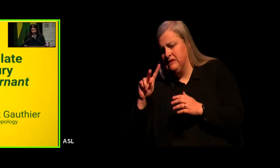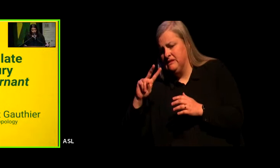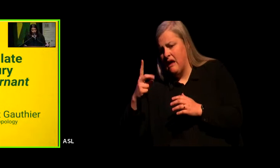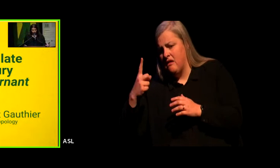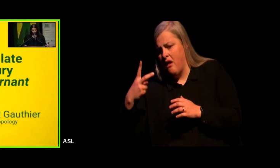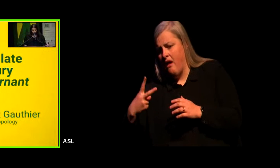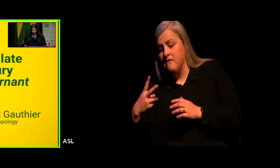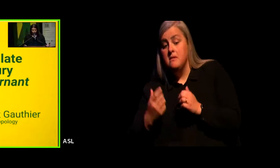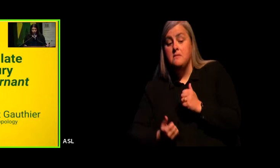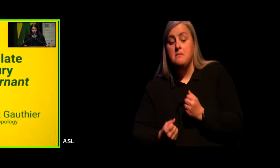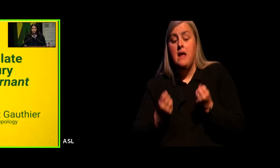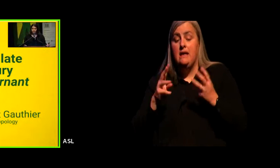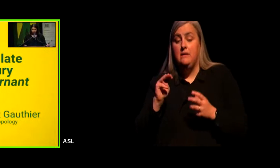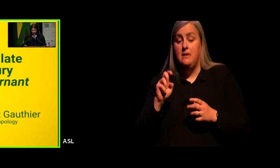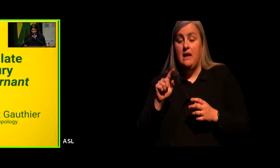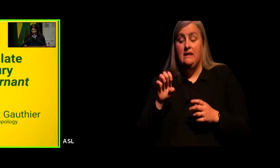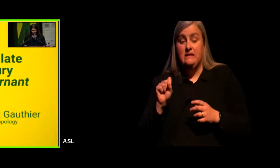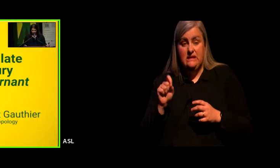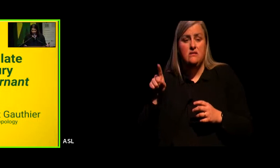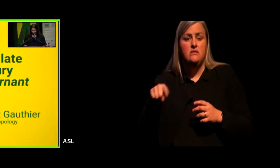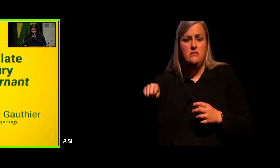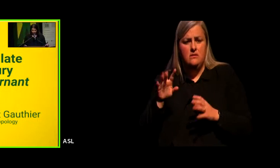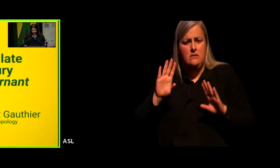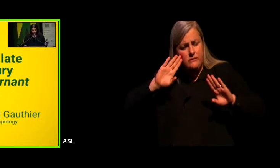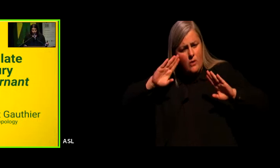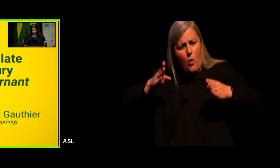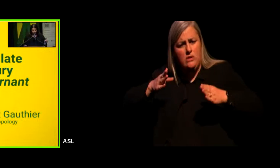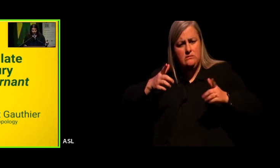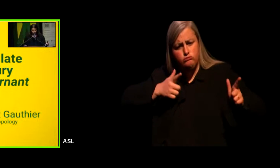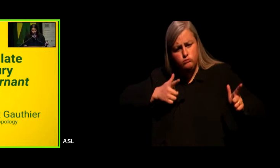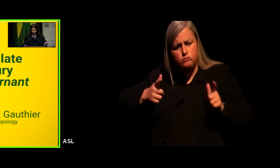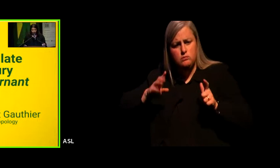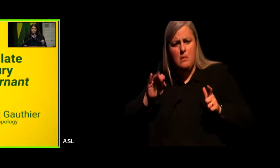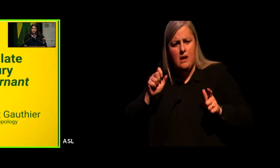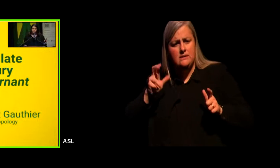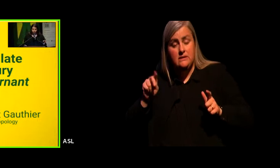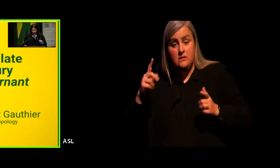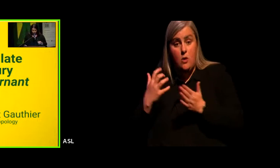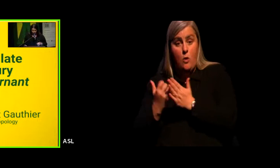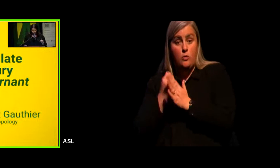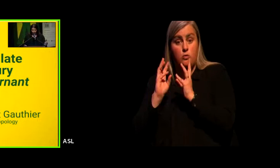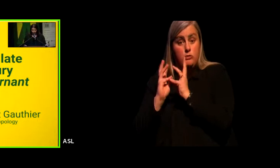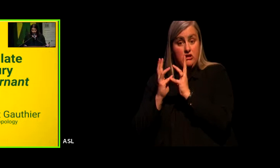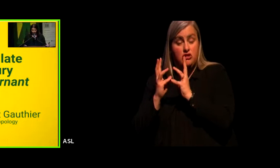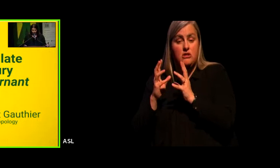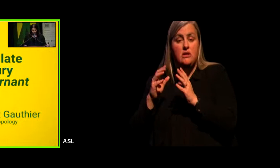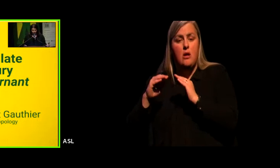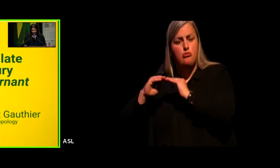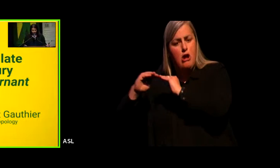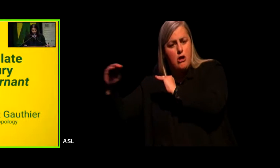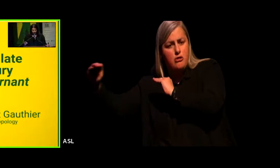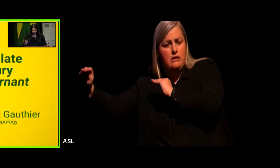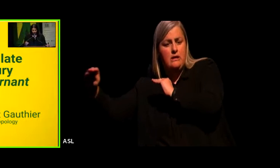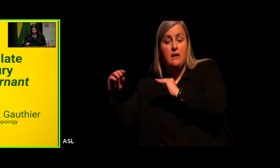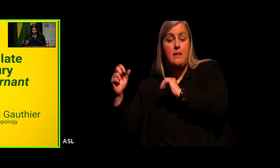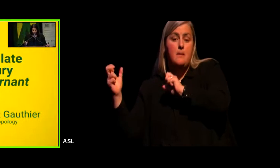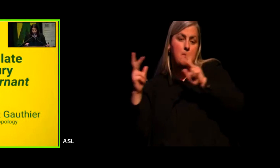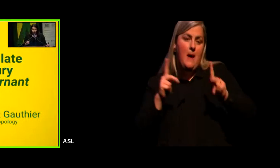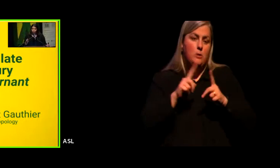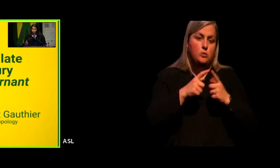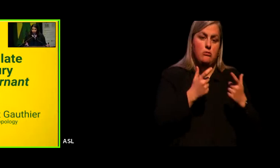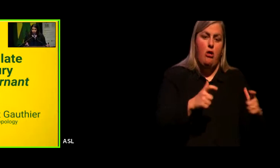livelihood revolved around bison hunting, would spend the winter in the prairies instead of returning to larger settlements. These are